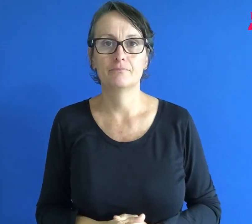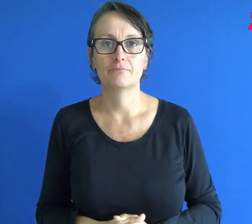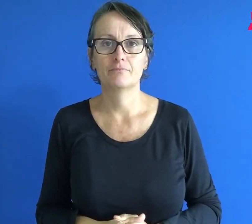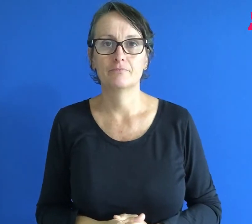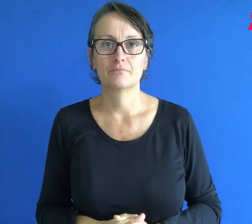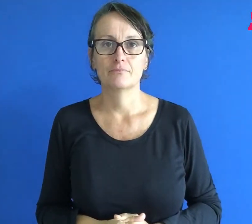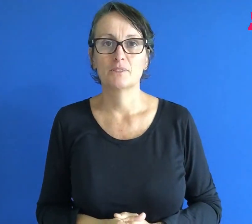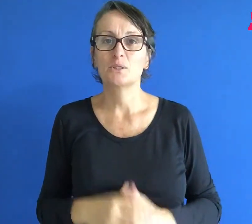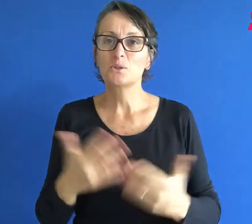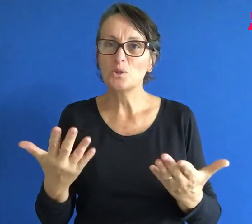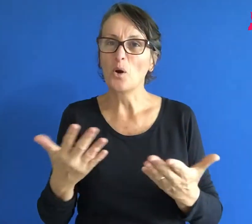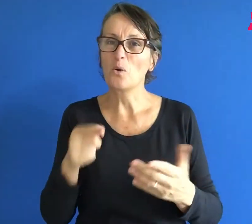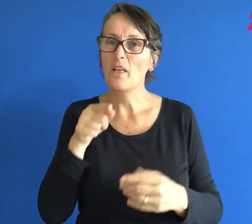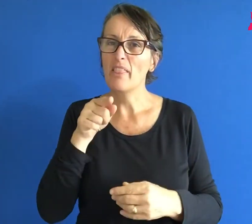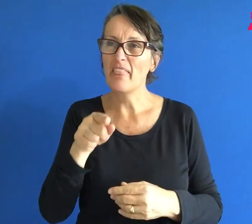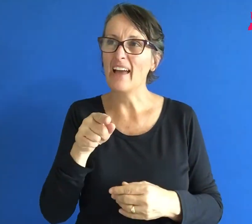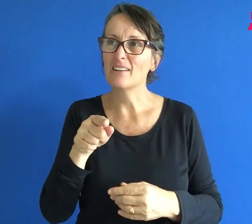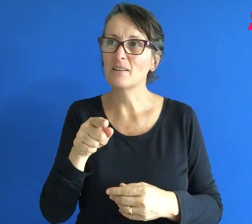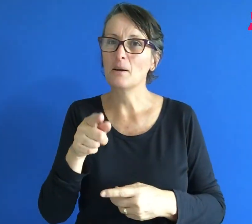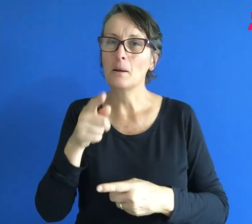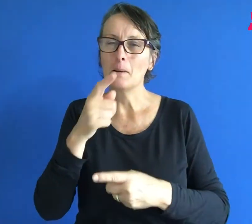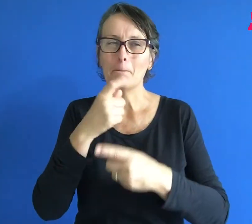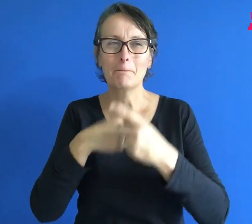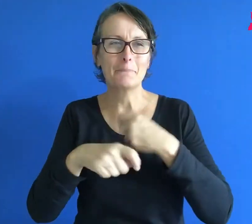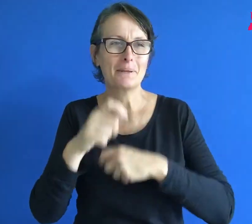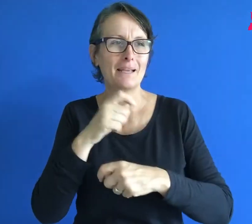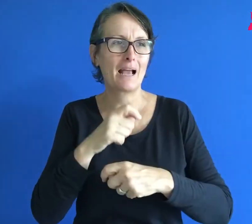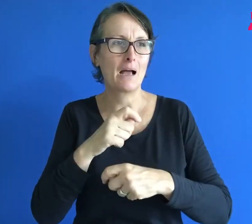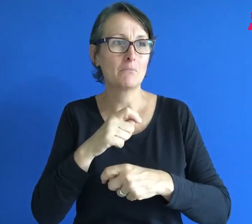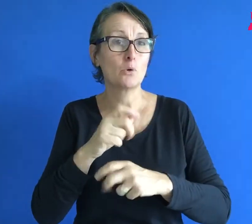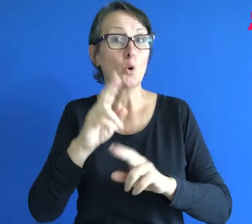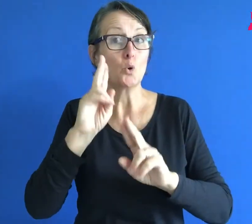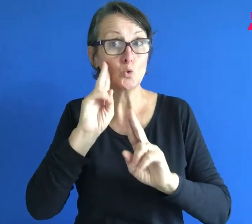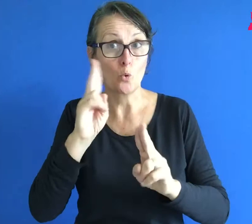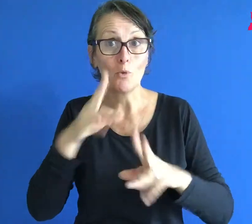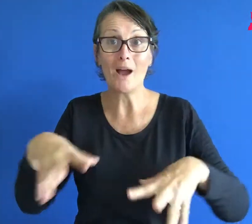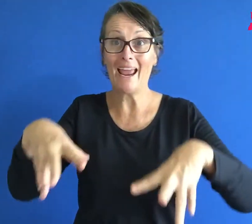normalise those experiences and consciously park them,